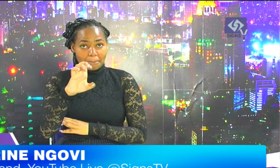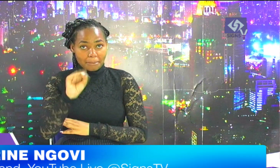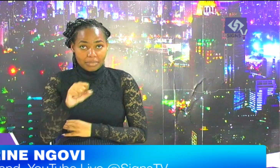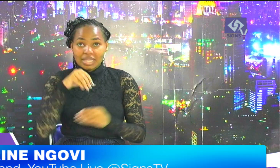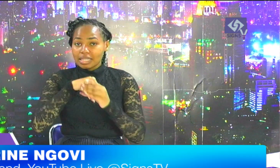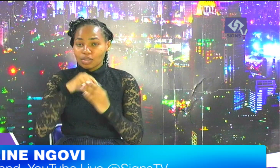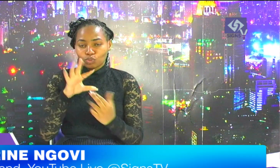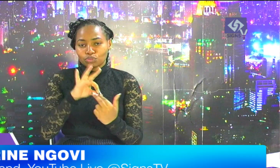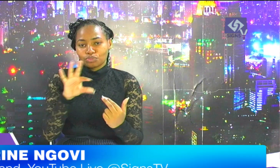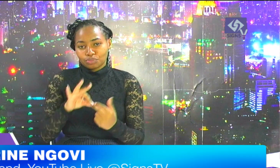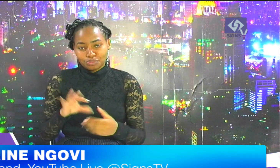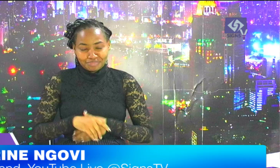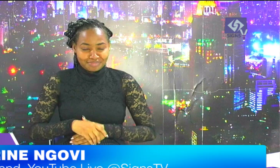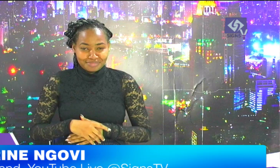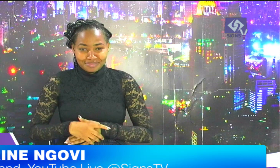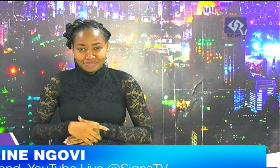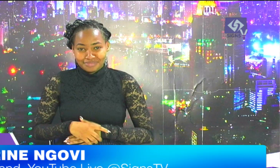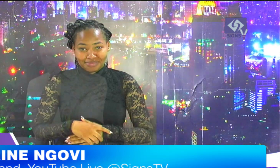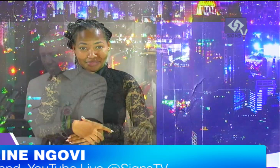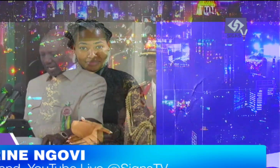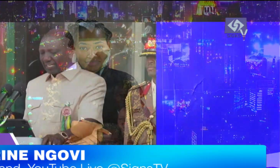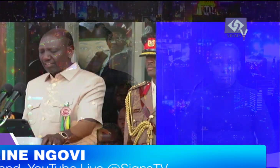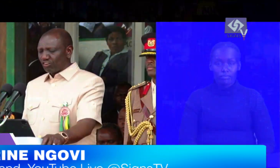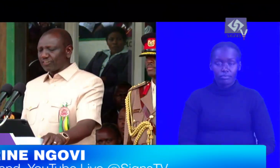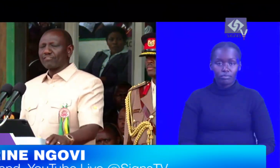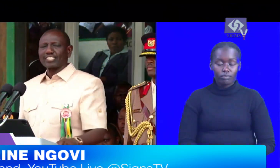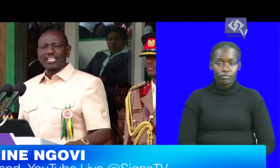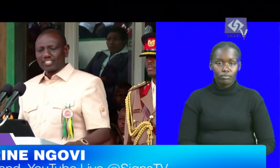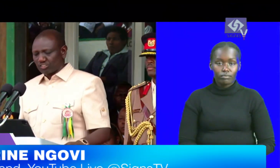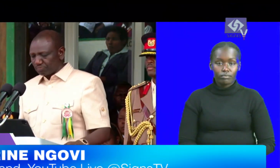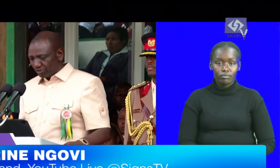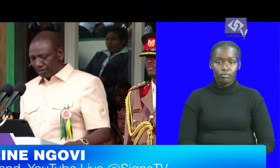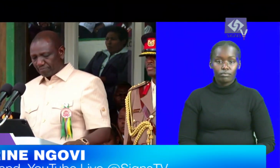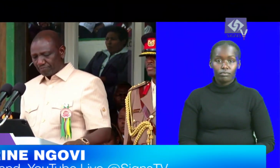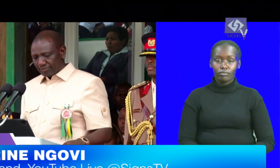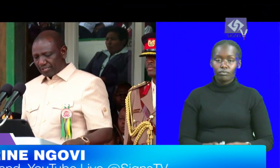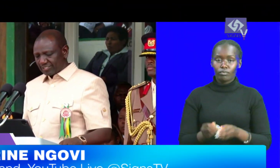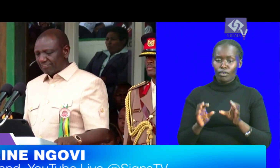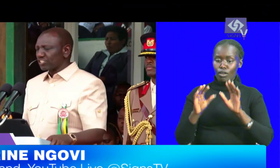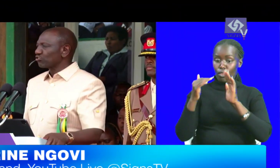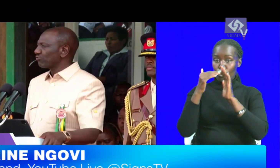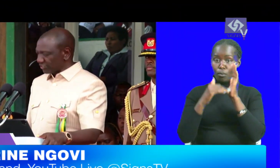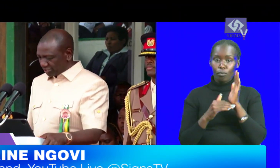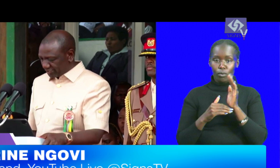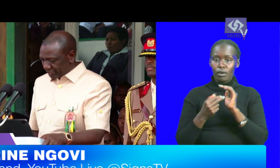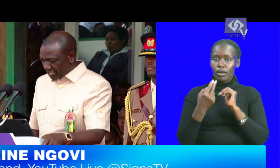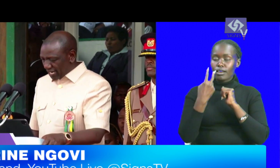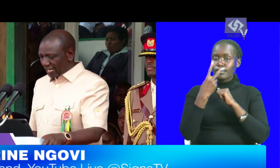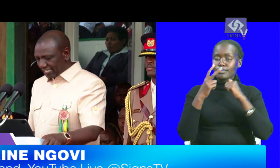malpractices in the sector. Under the Coffee Revitalization Program, 72 factories are